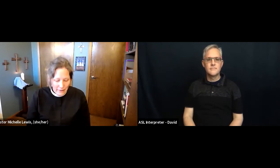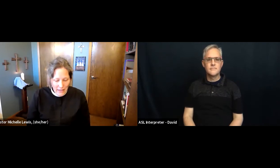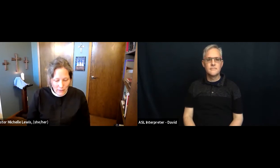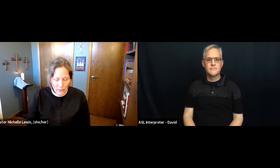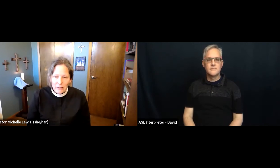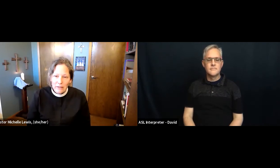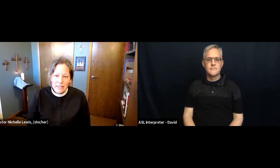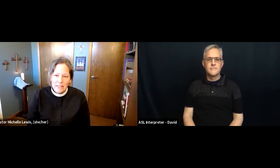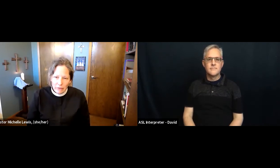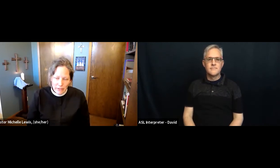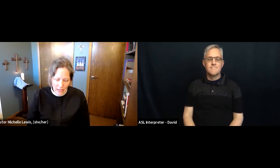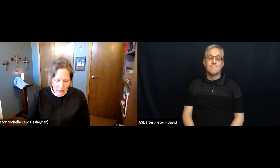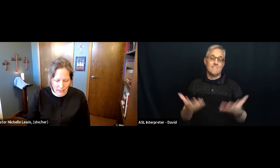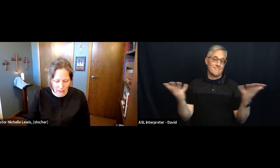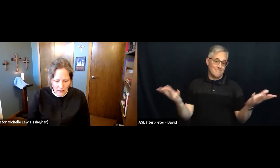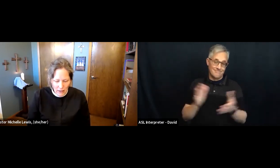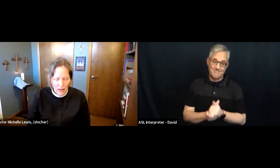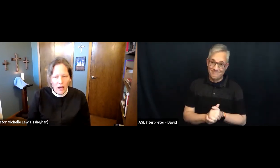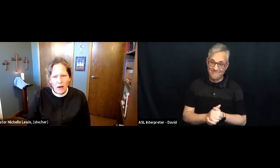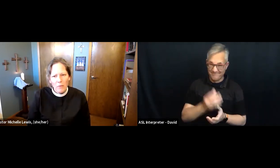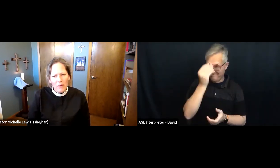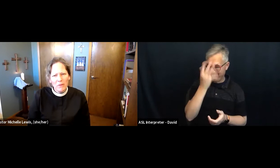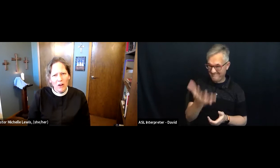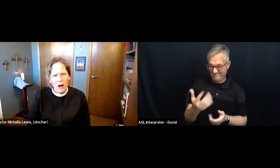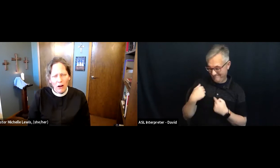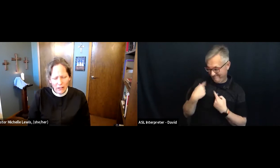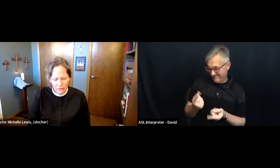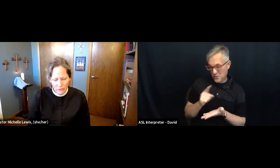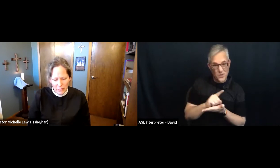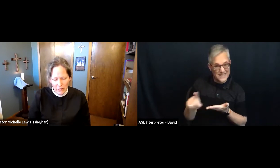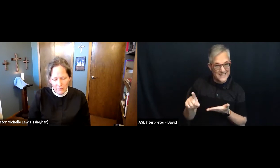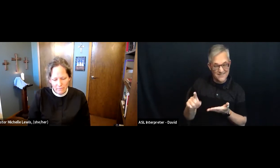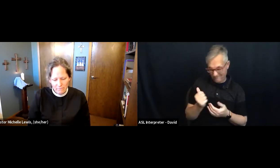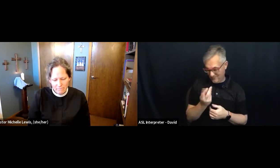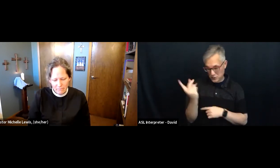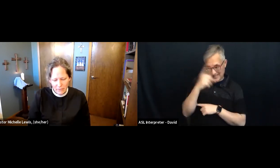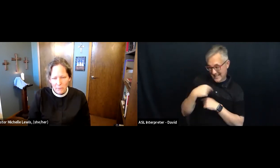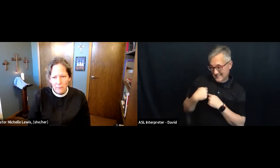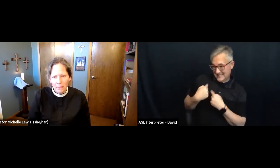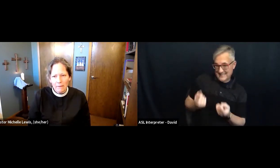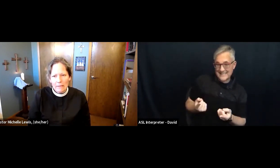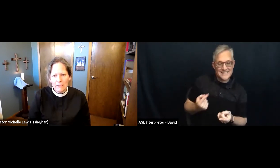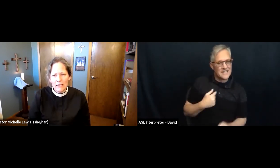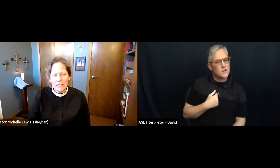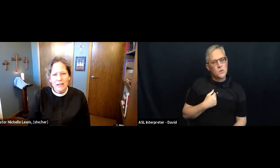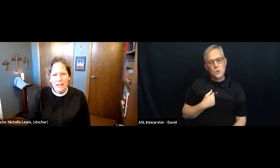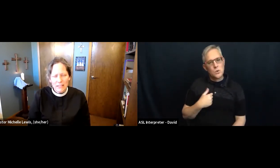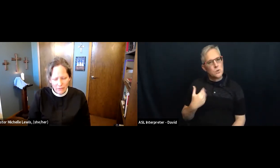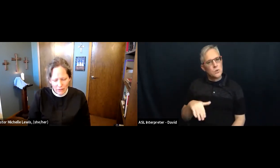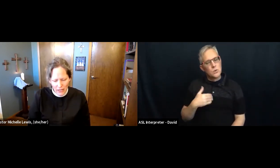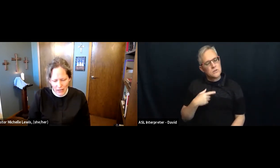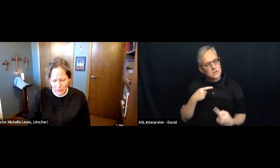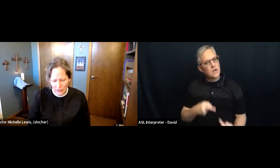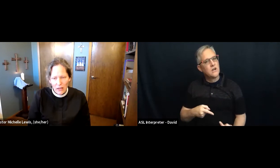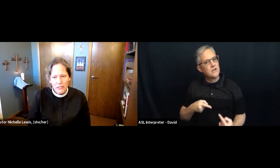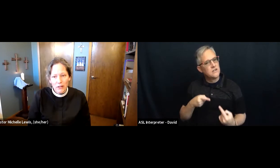This last week, the last several days have been hard for me. And I had